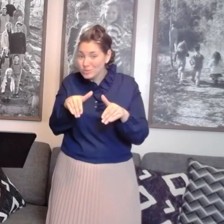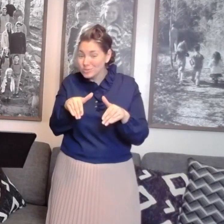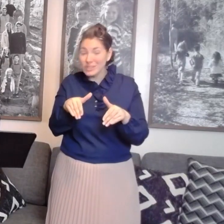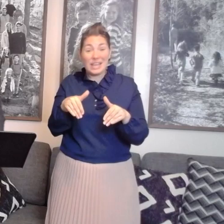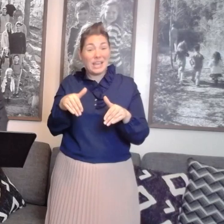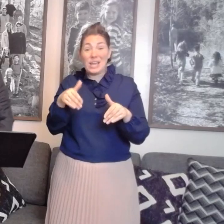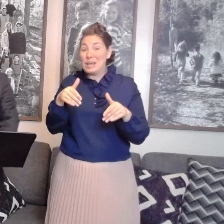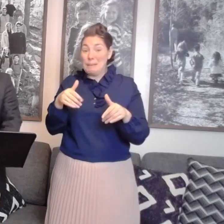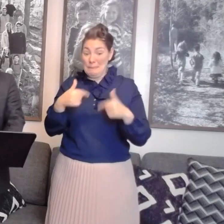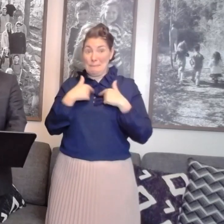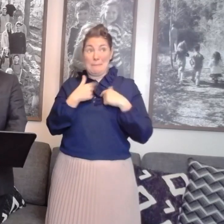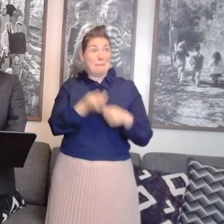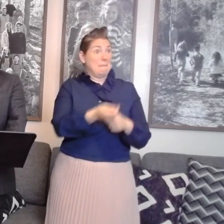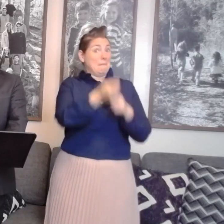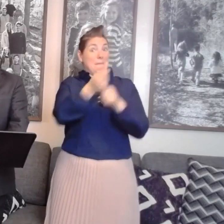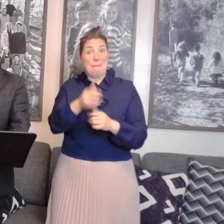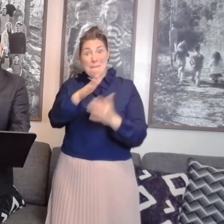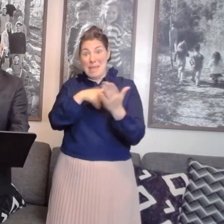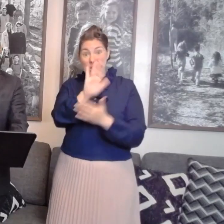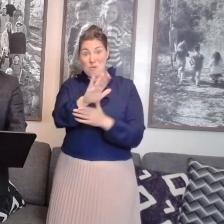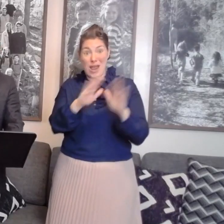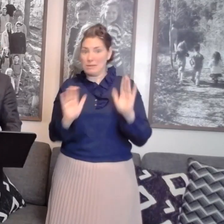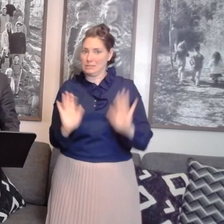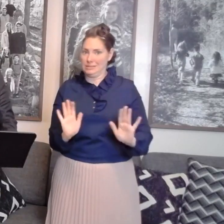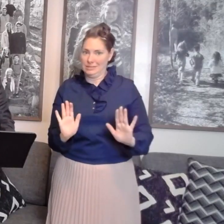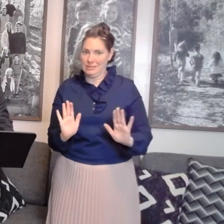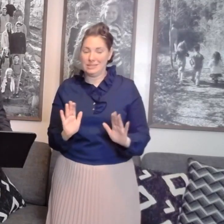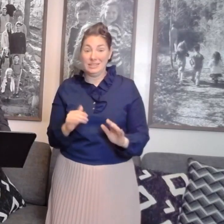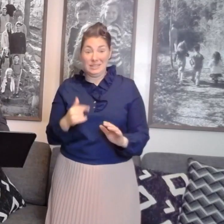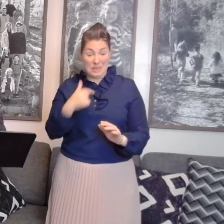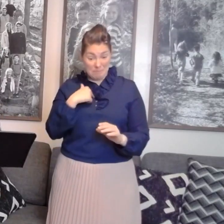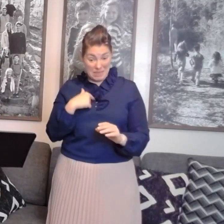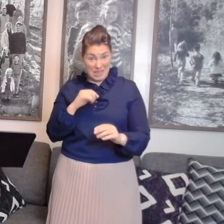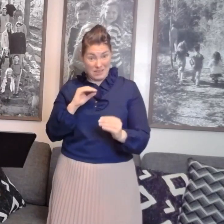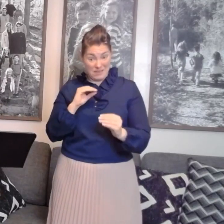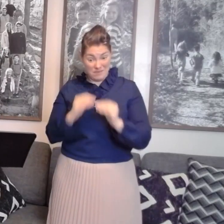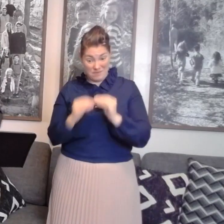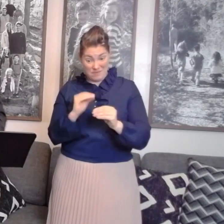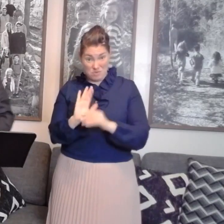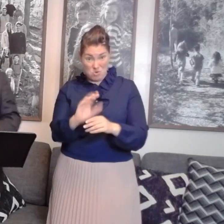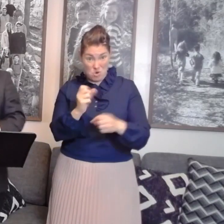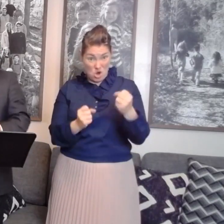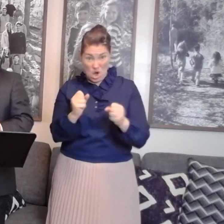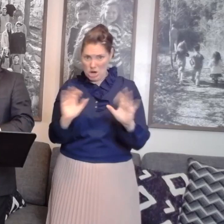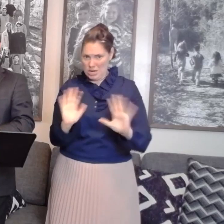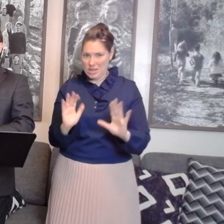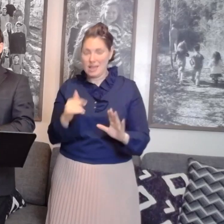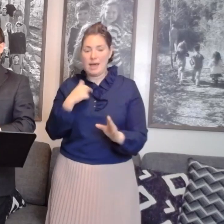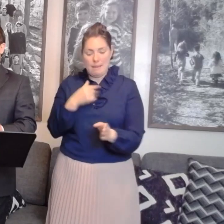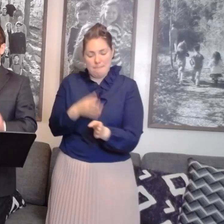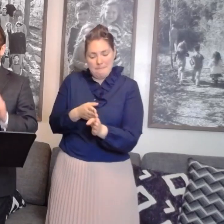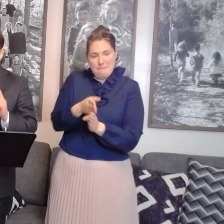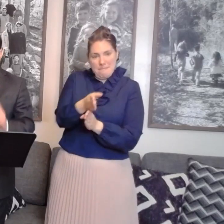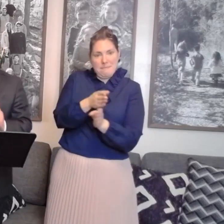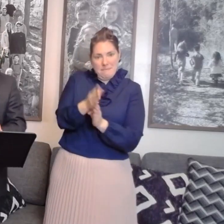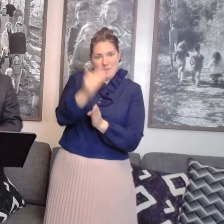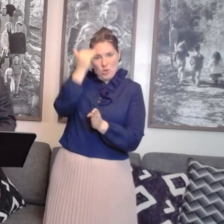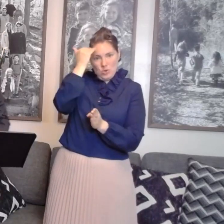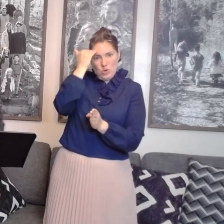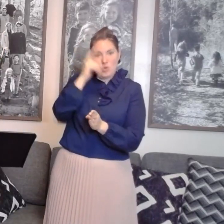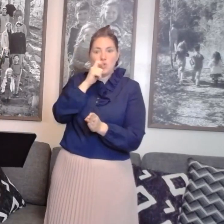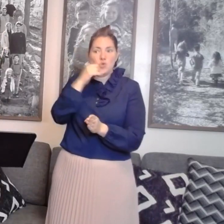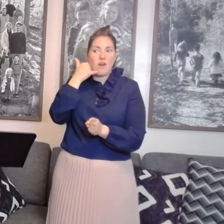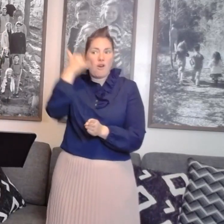your house. You do not want me to work on your car. I specialize in knowing who to